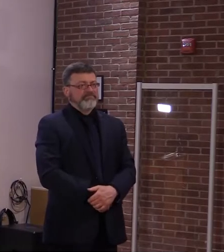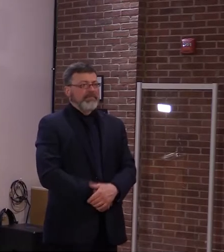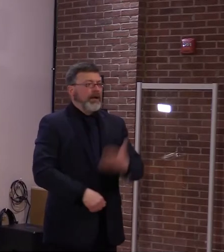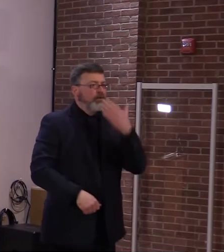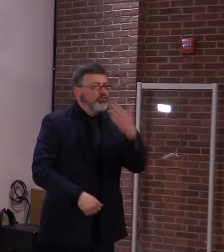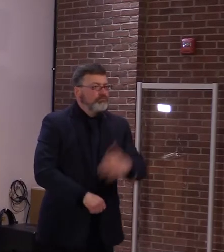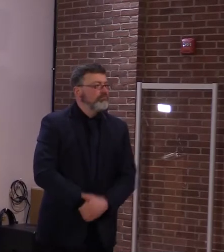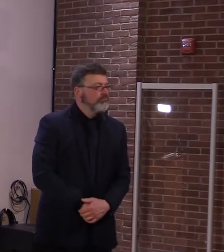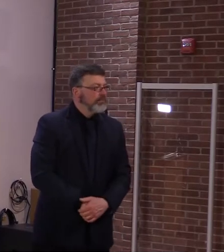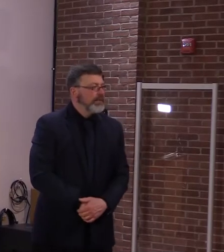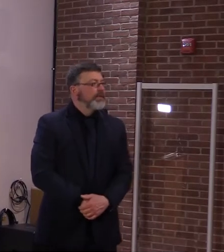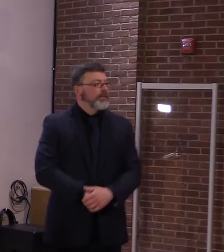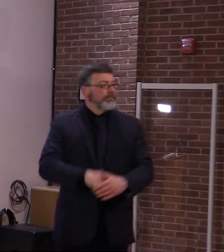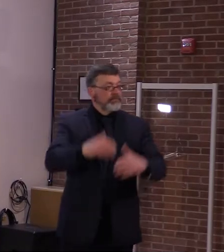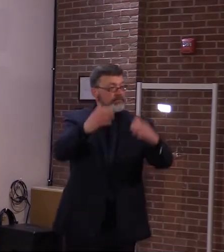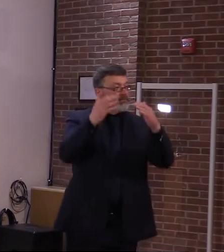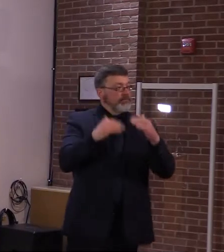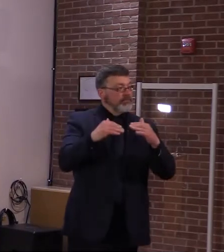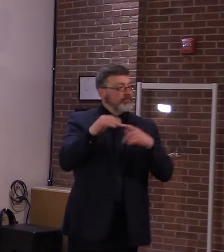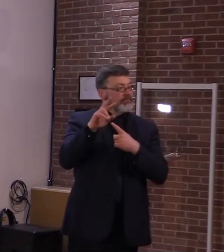Howard, VPR.